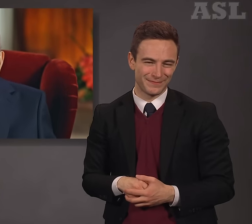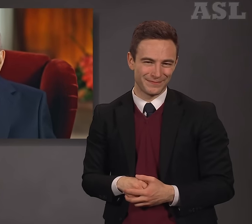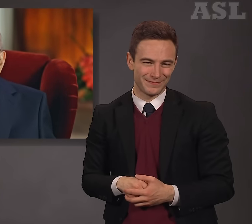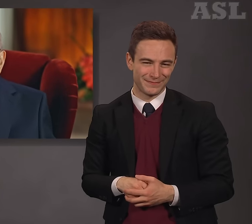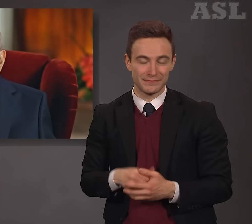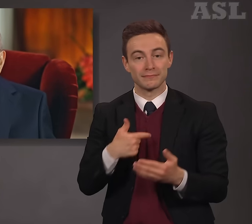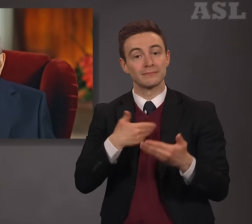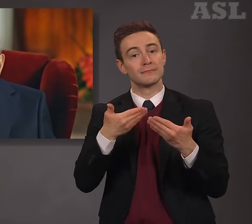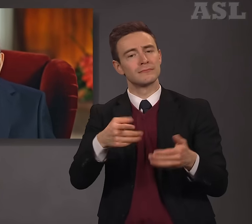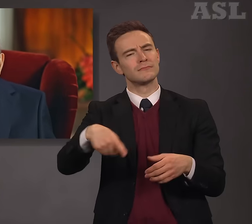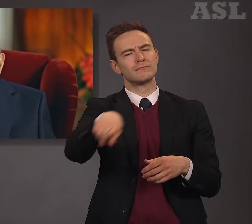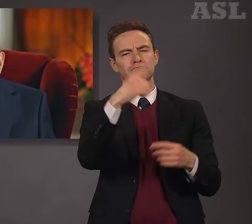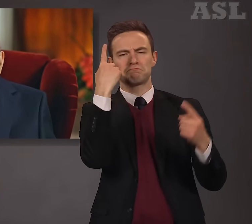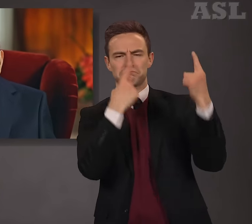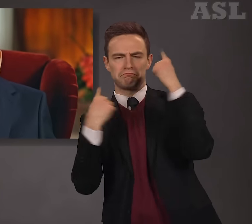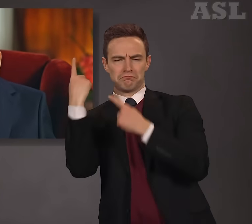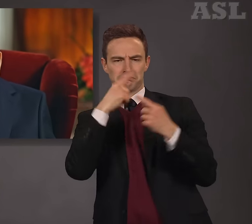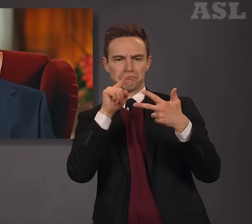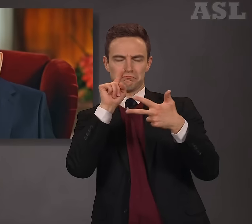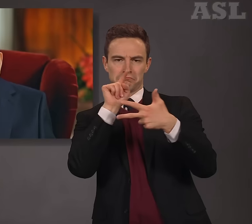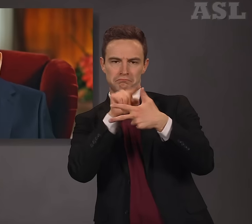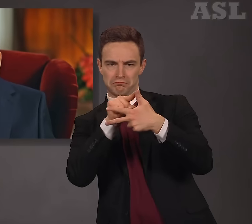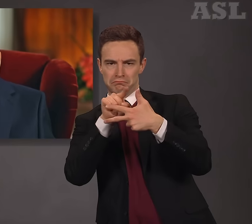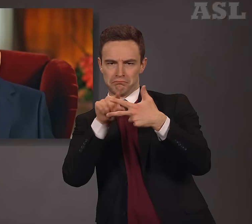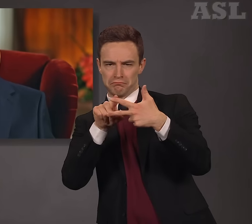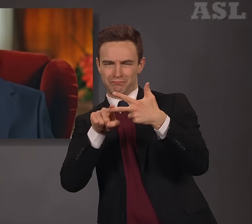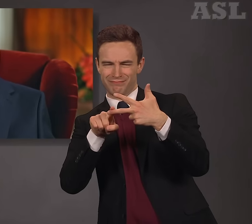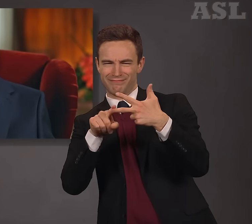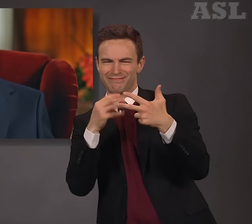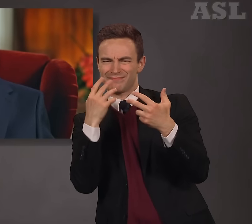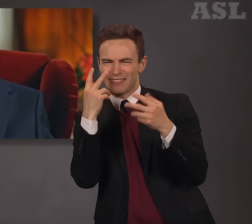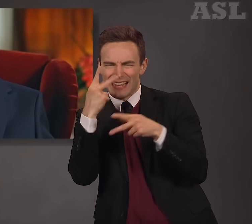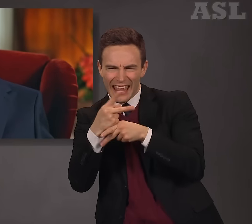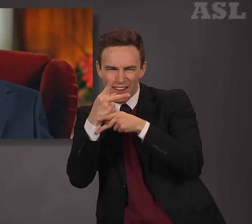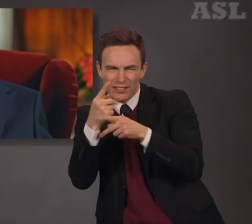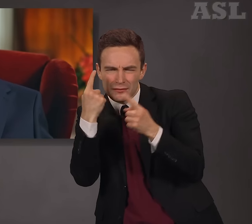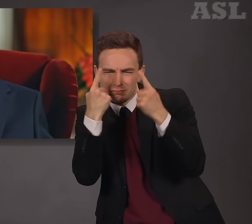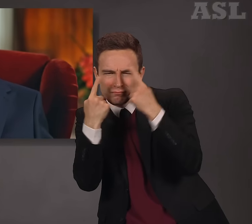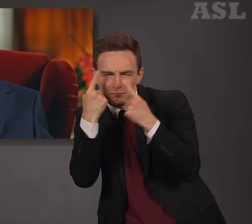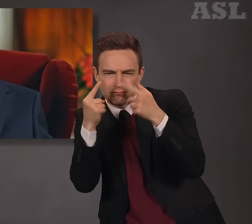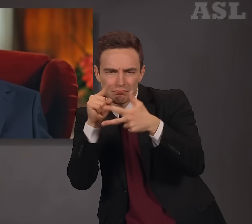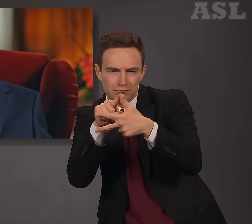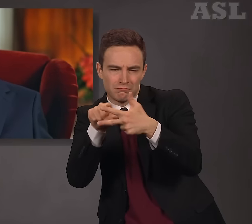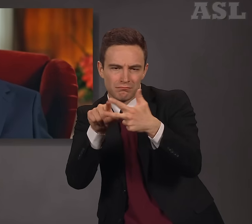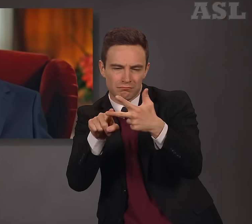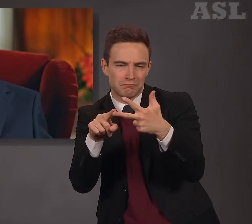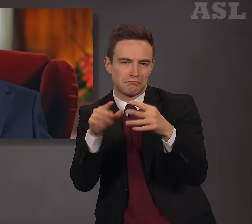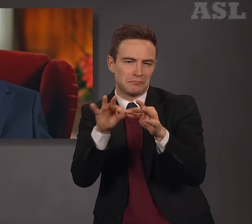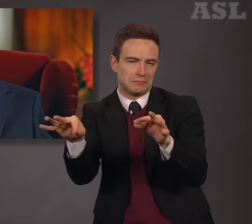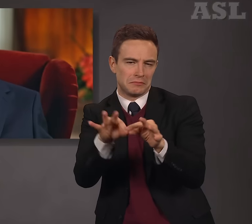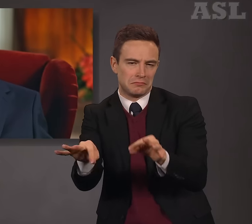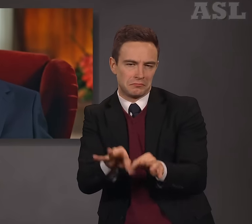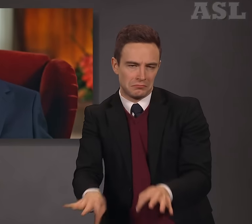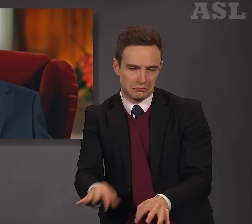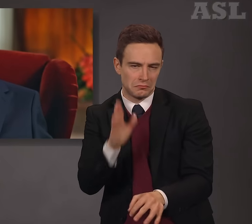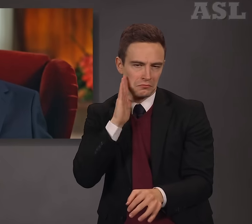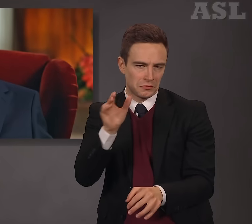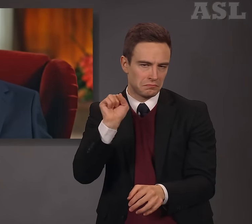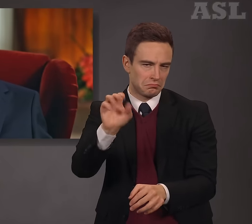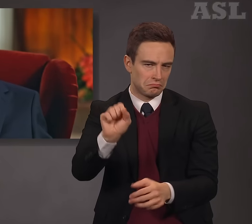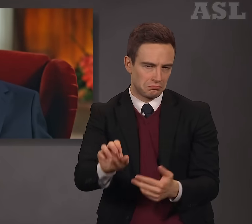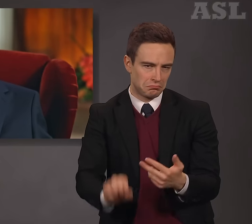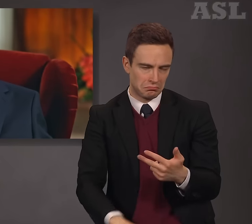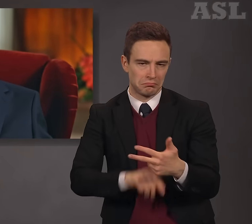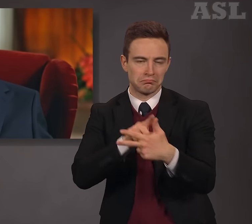I invite you to consider carefully the following three statements.